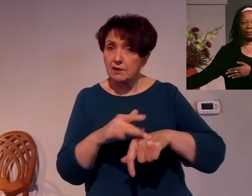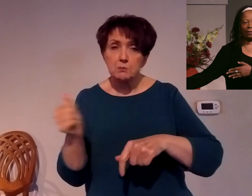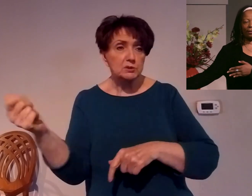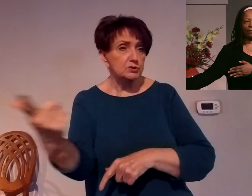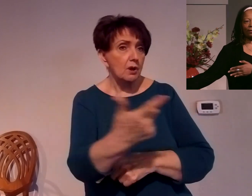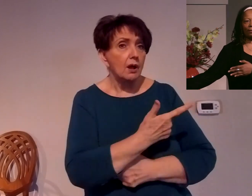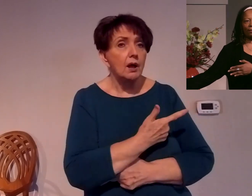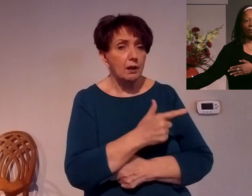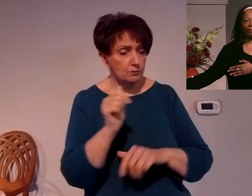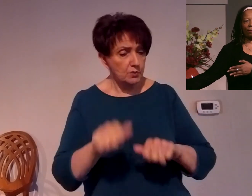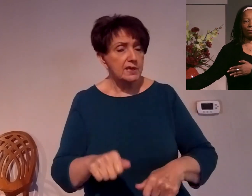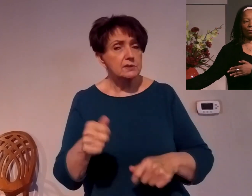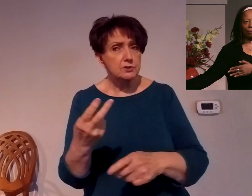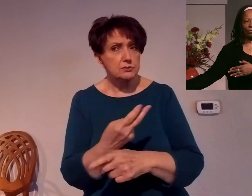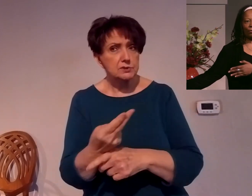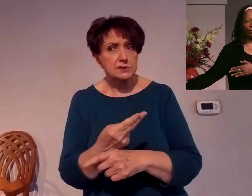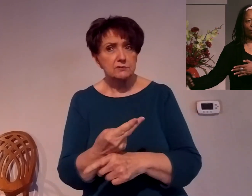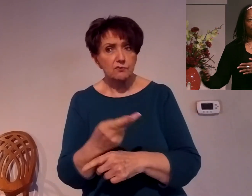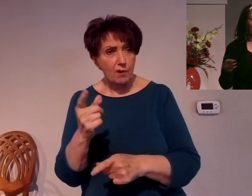use it.